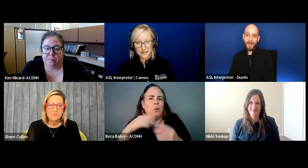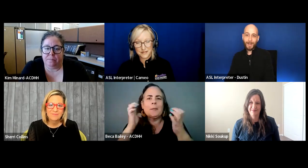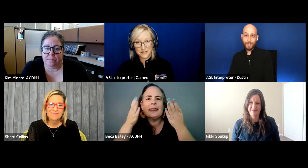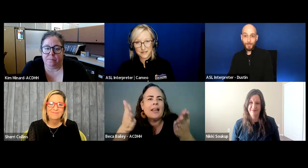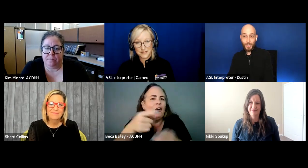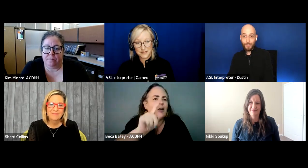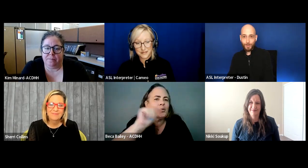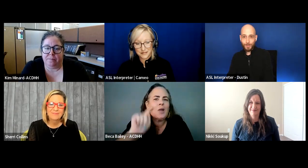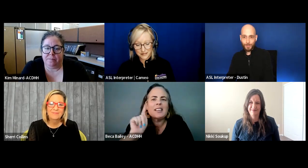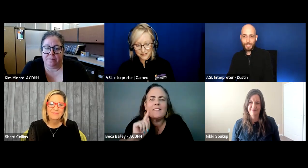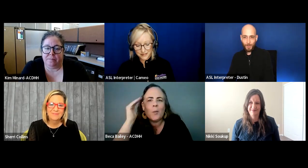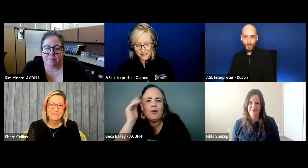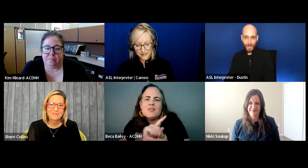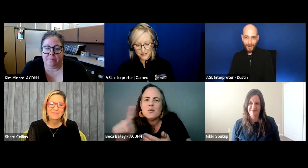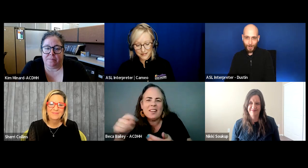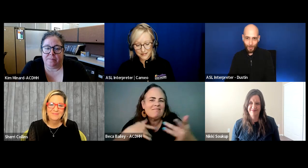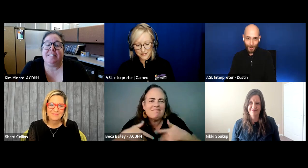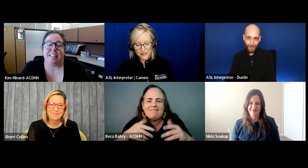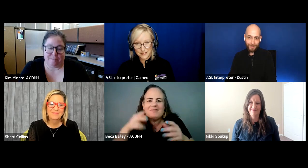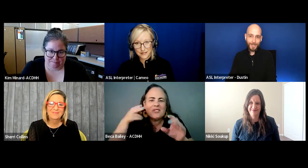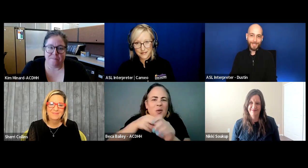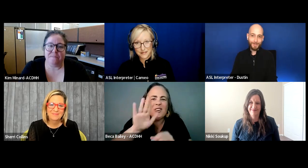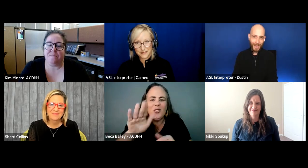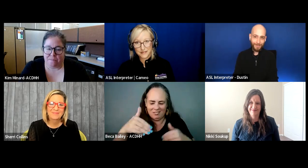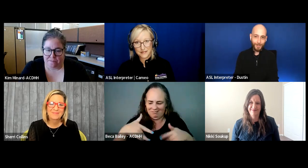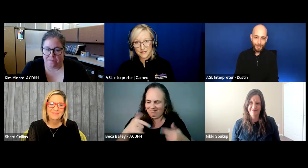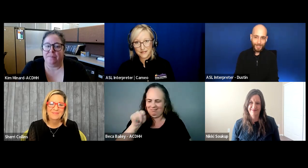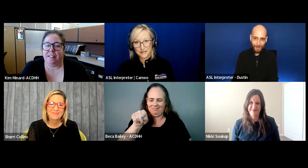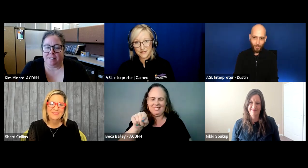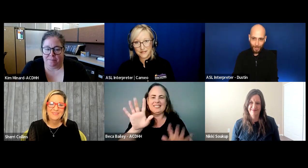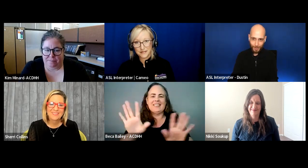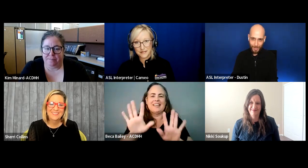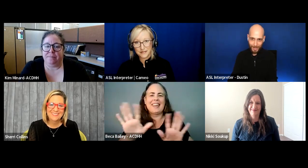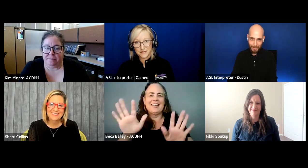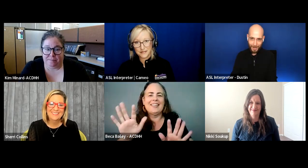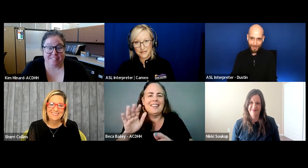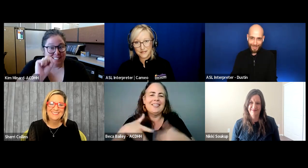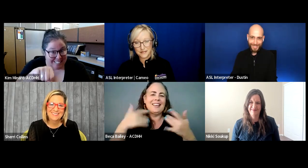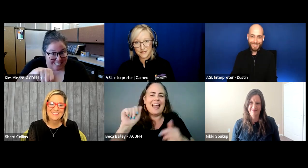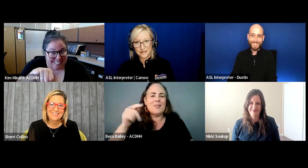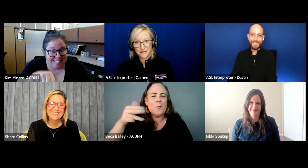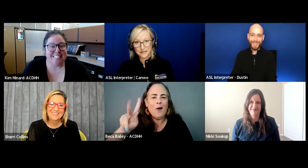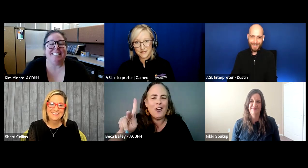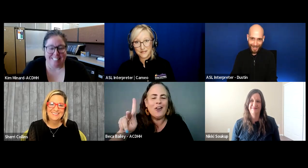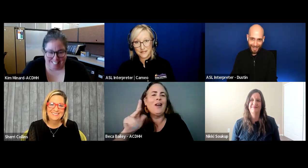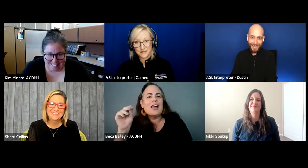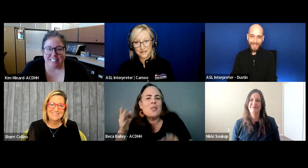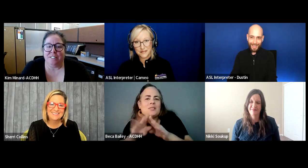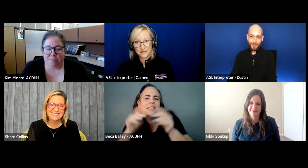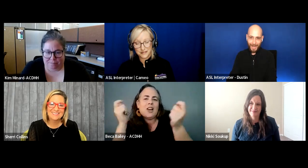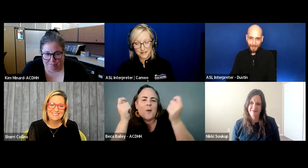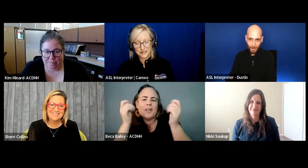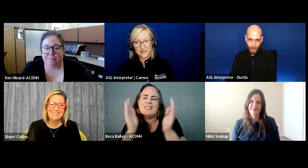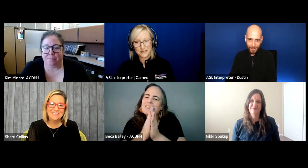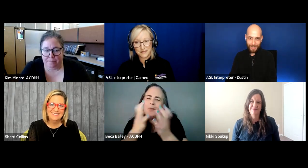Facebook and our community view to see what we have going on, because we have Tucson Deaf Awareness Week coming up this